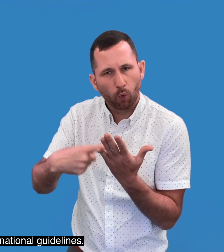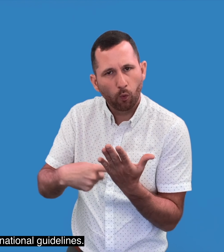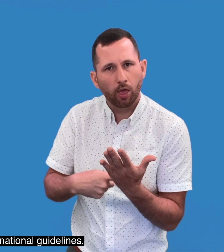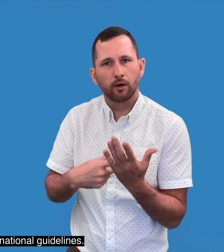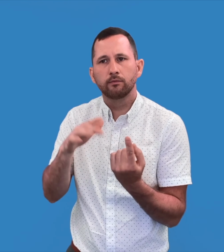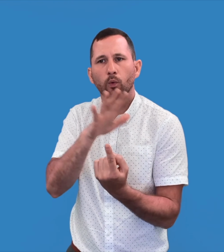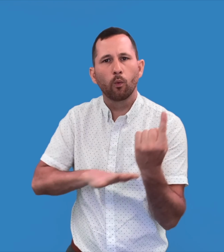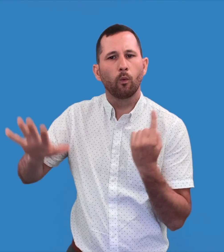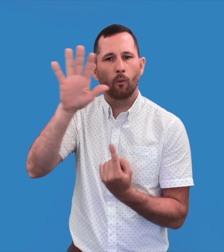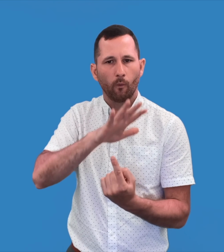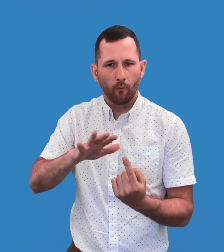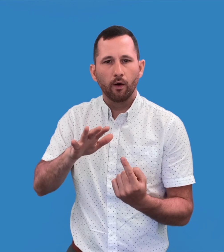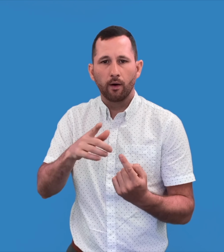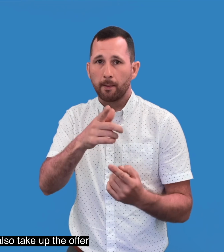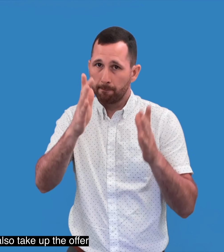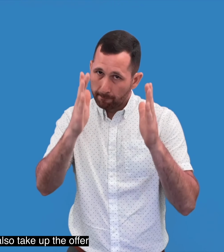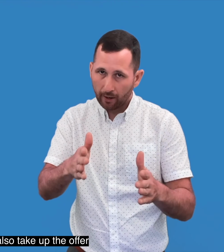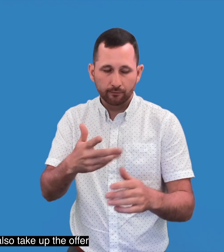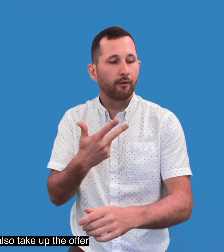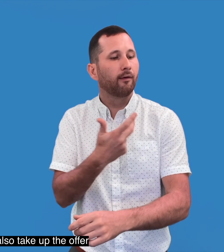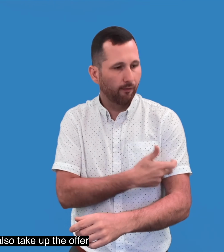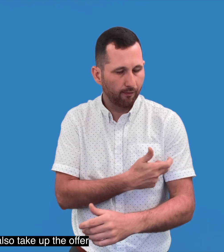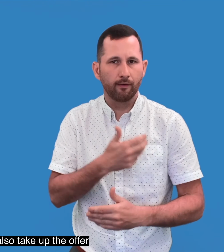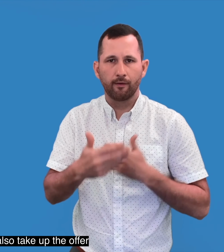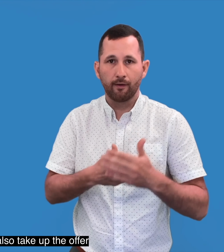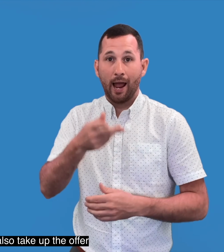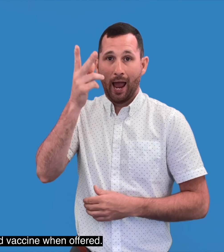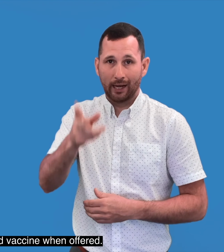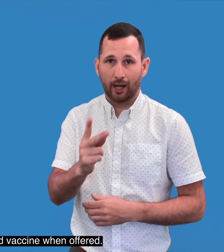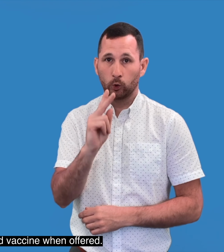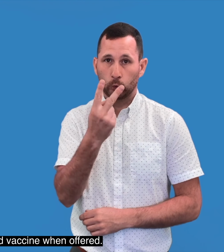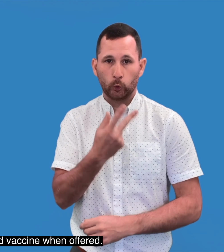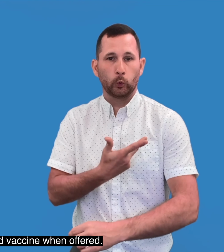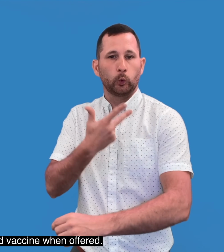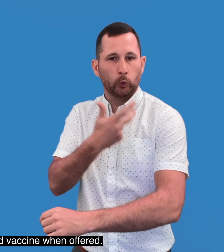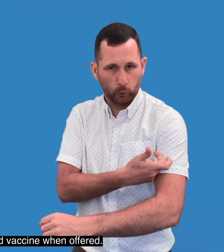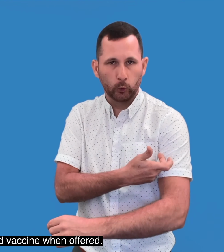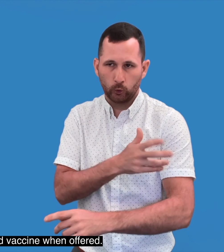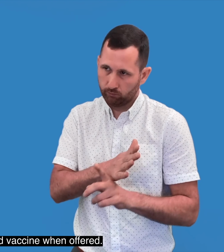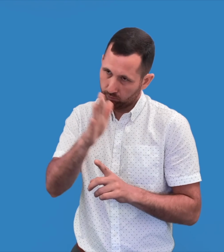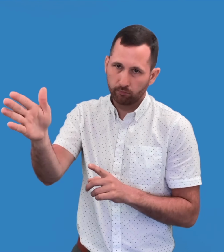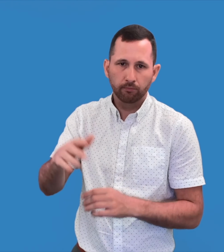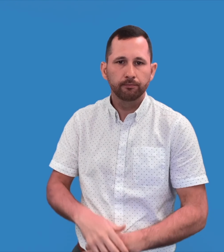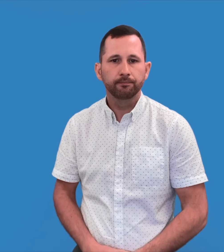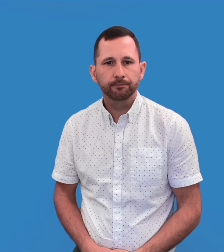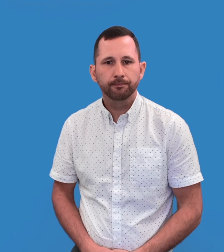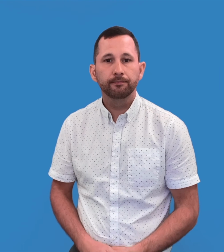guidelines. You must also take up the offer of your second vaccine when offered.